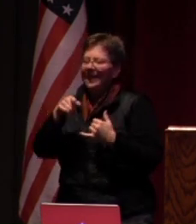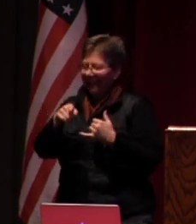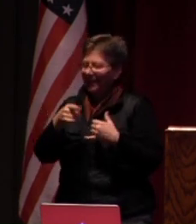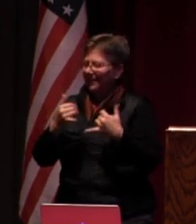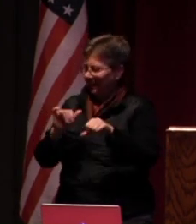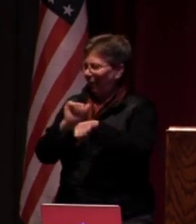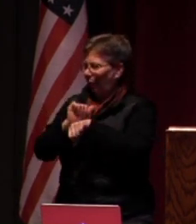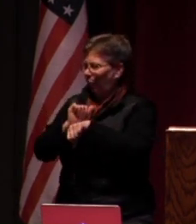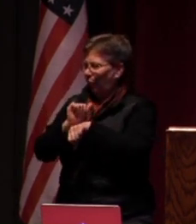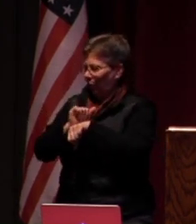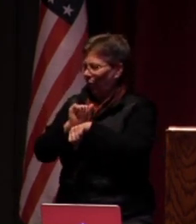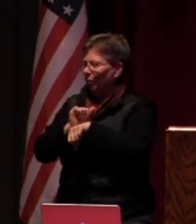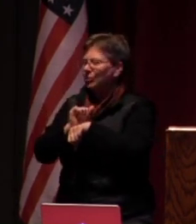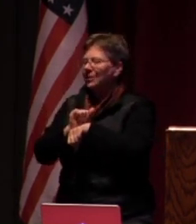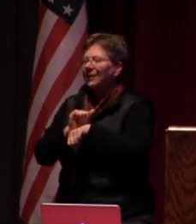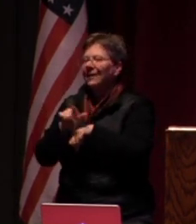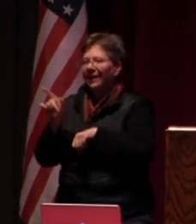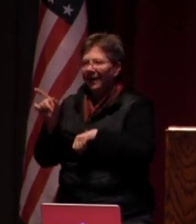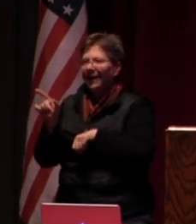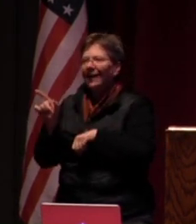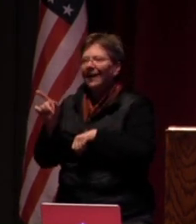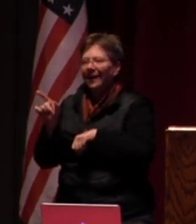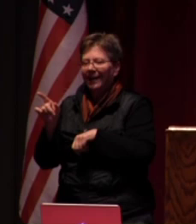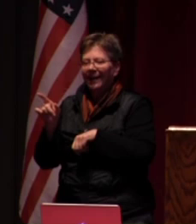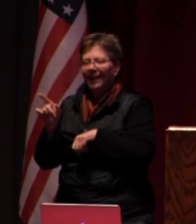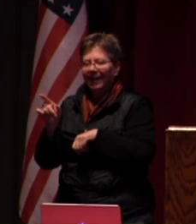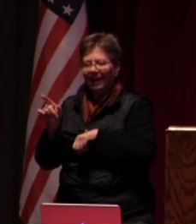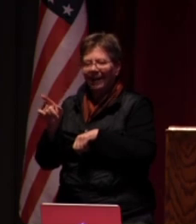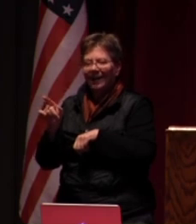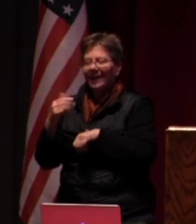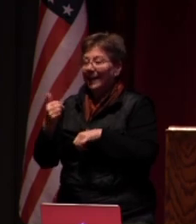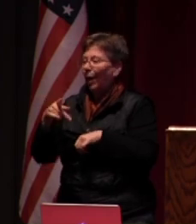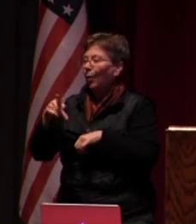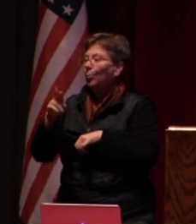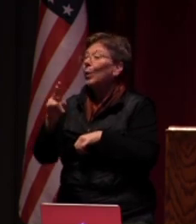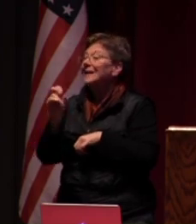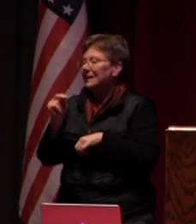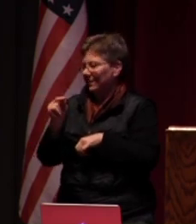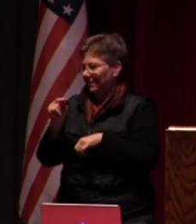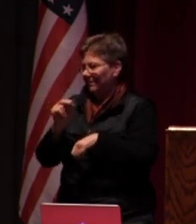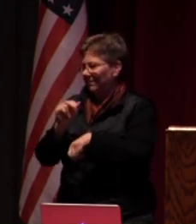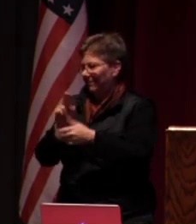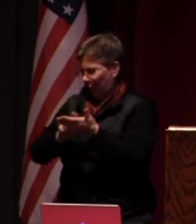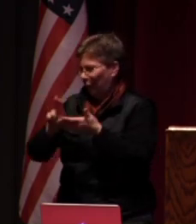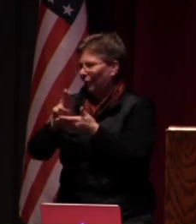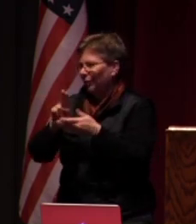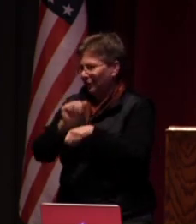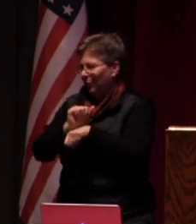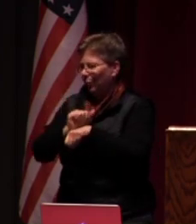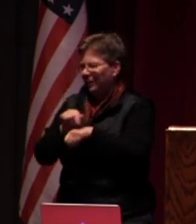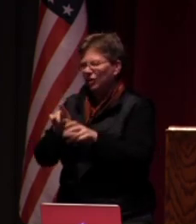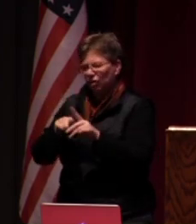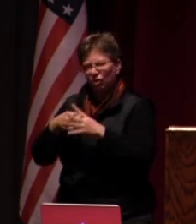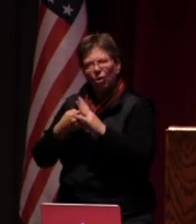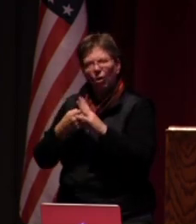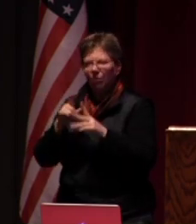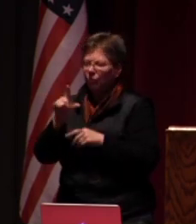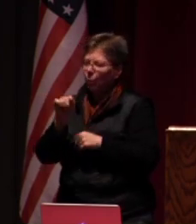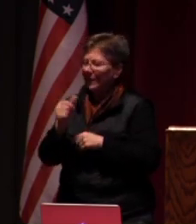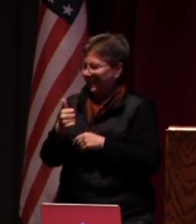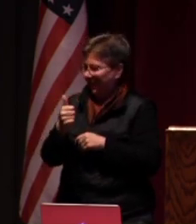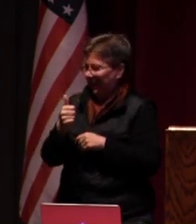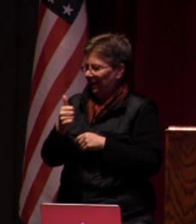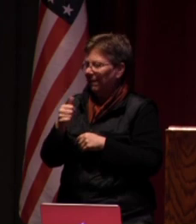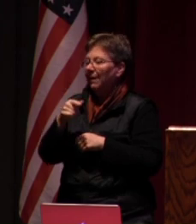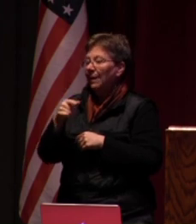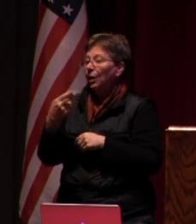administrator, having been rescued from that fate by Princeton in 2010. He has been